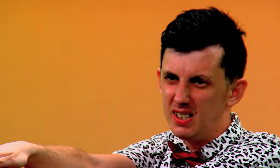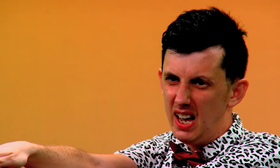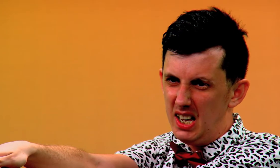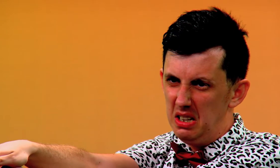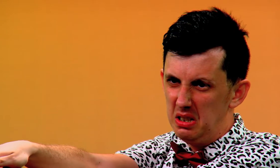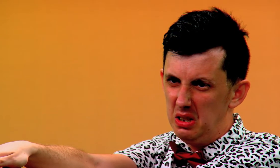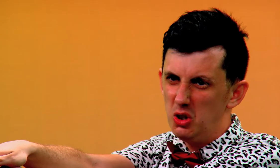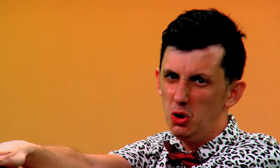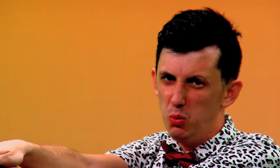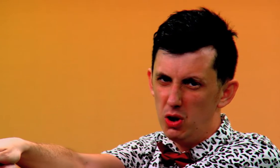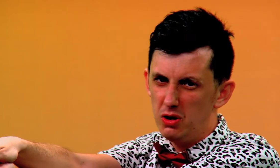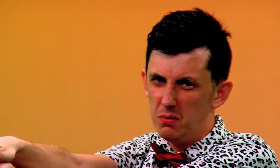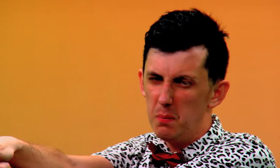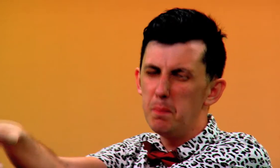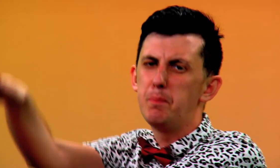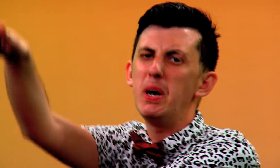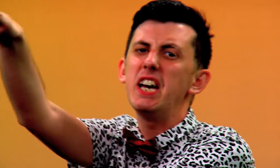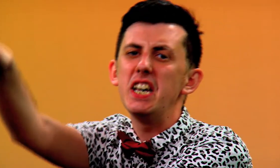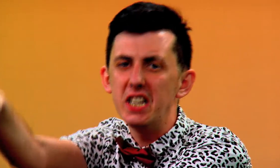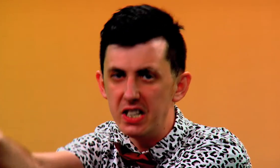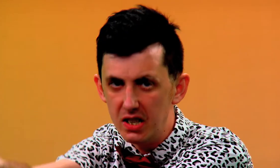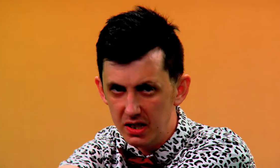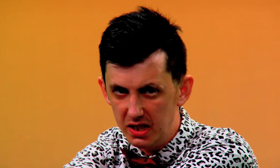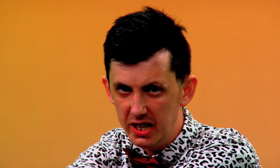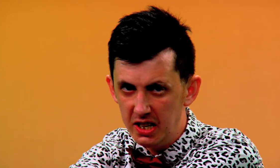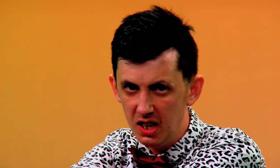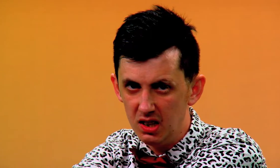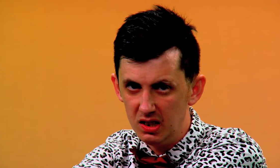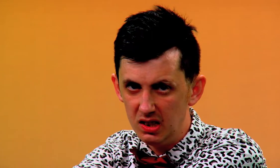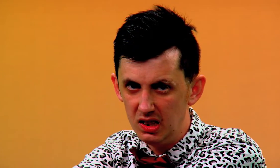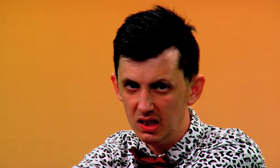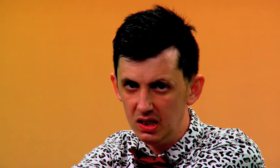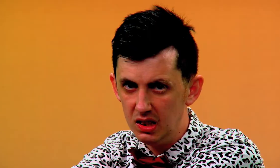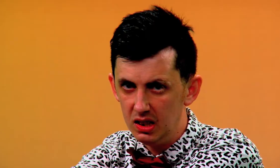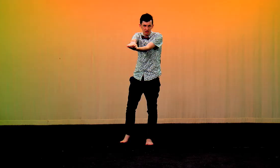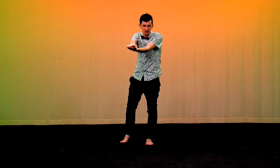say you would be dinner."